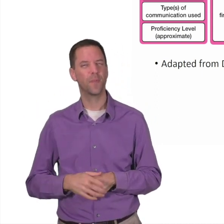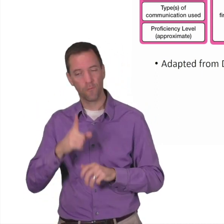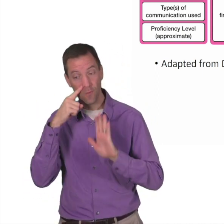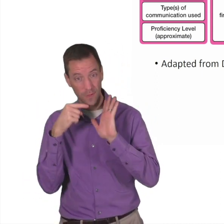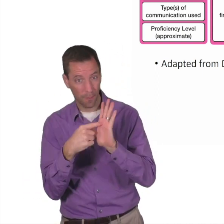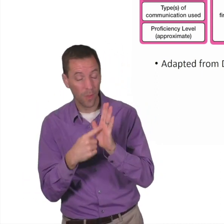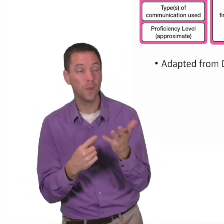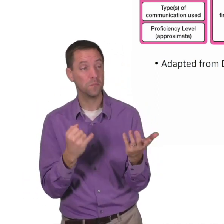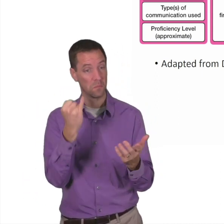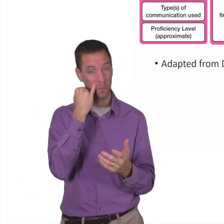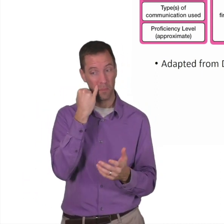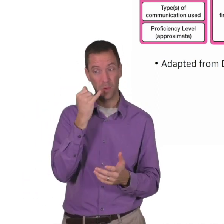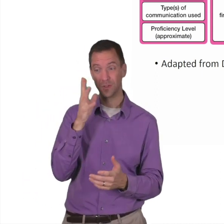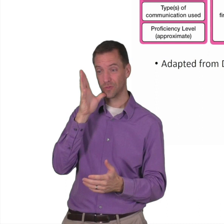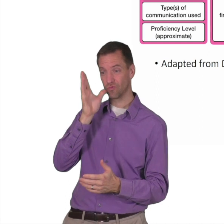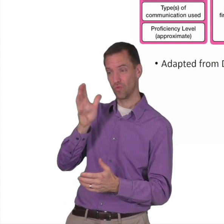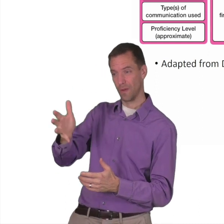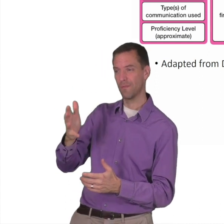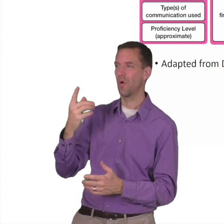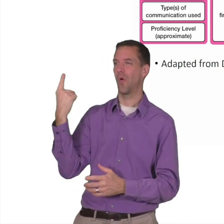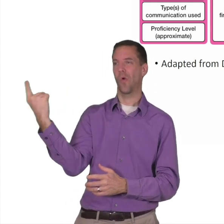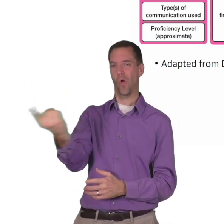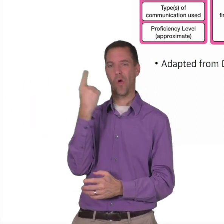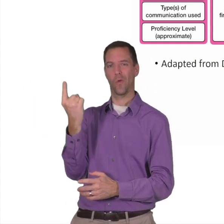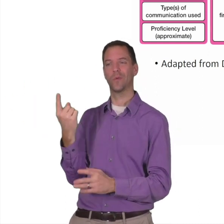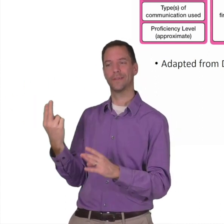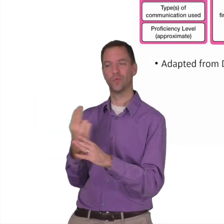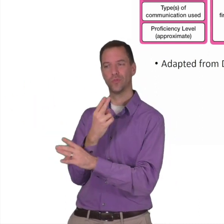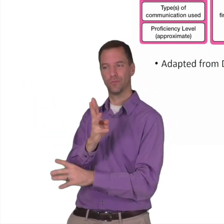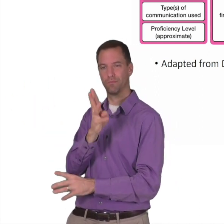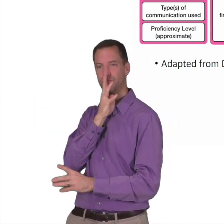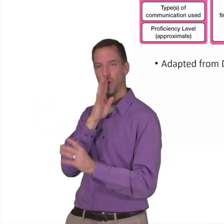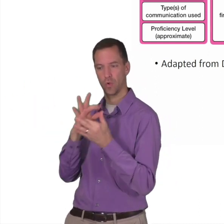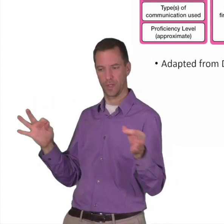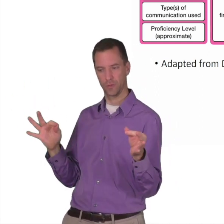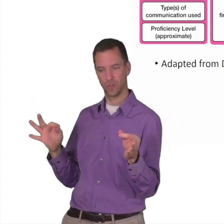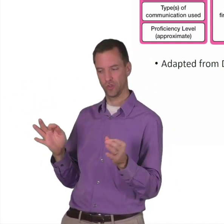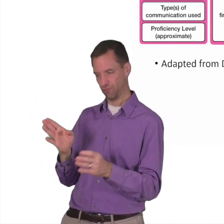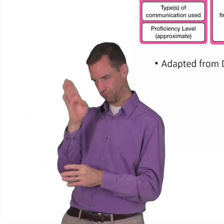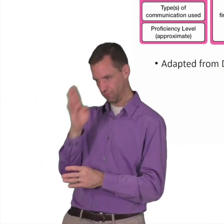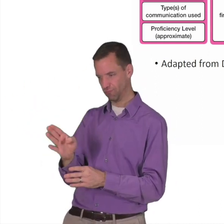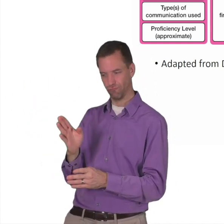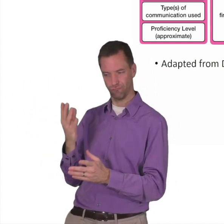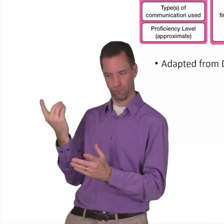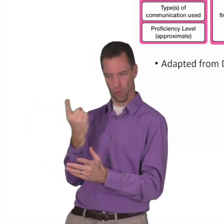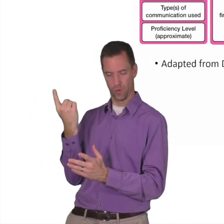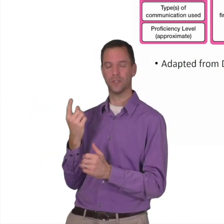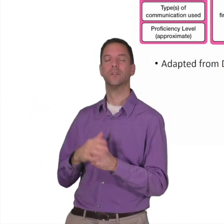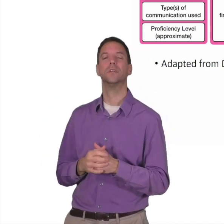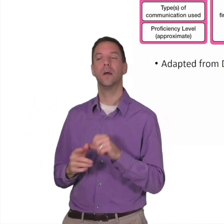child? For example, suppose that grandma always uses spoken language with this